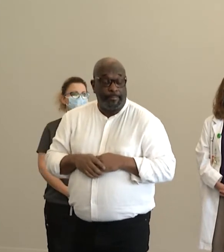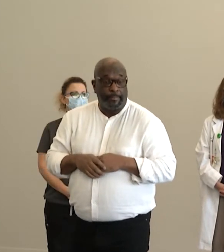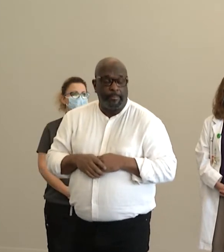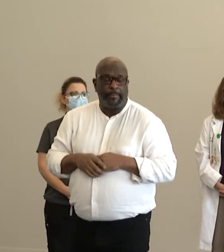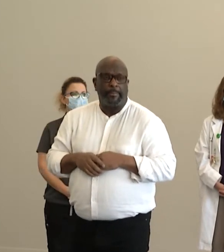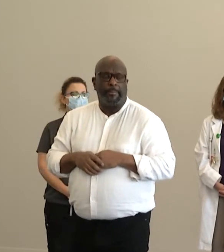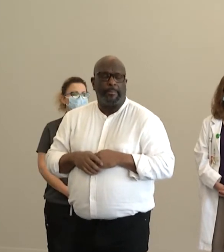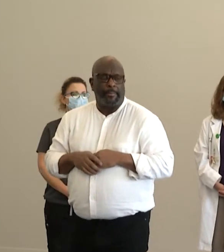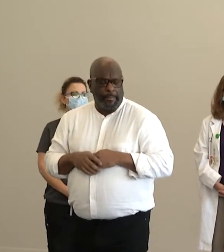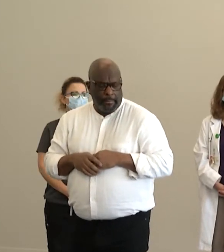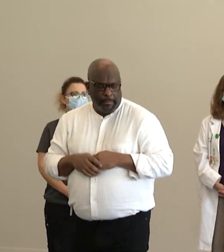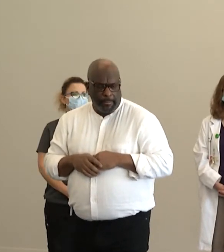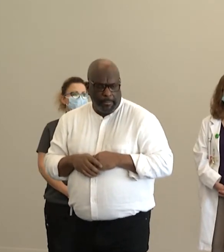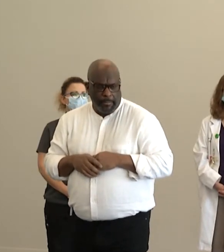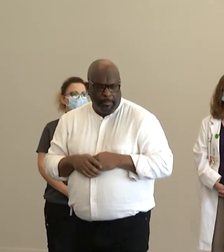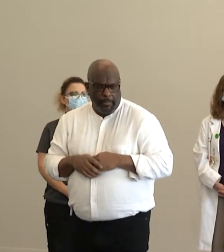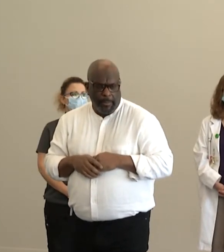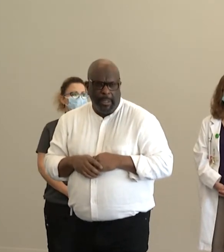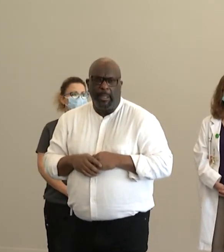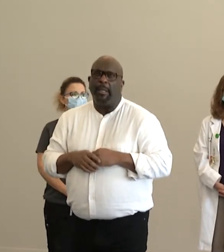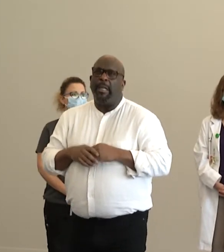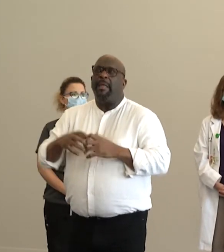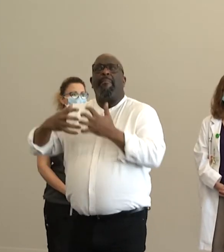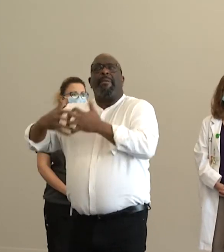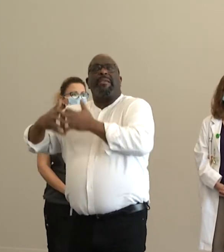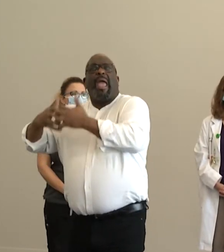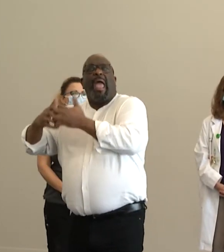What will the final cost of the mechanic ventilator be?